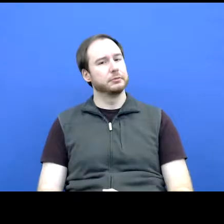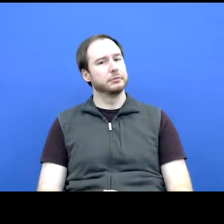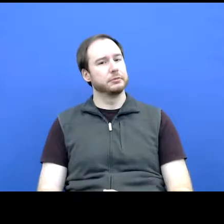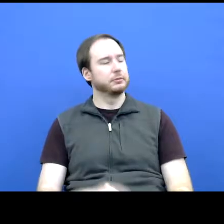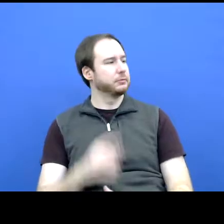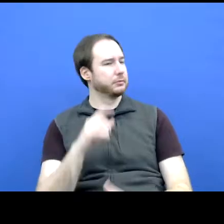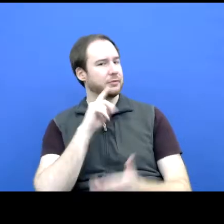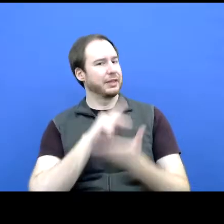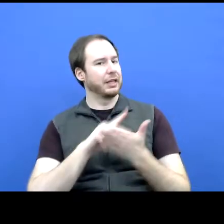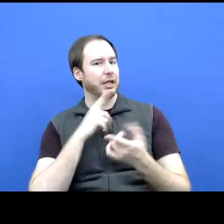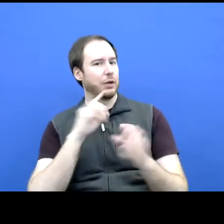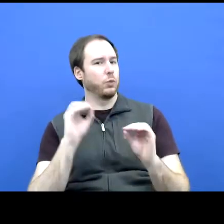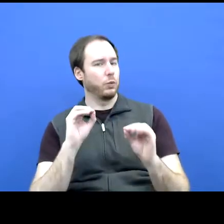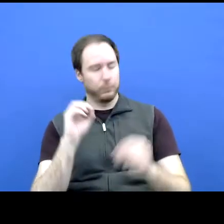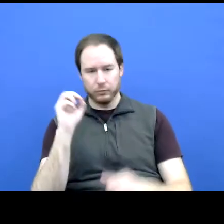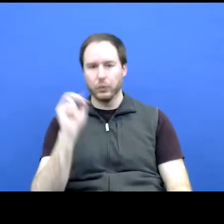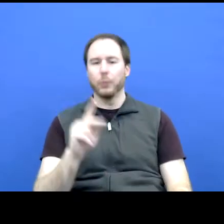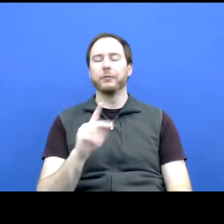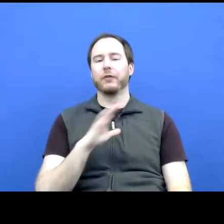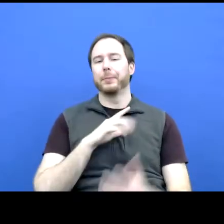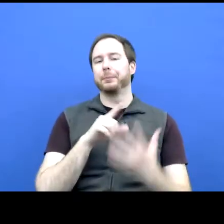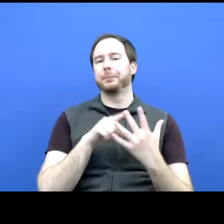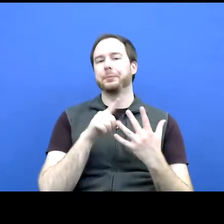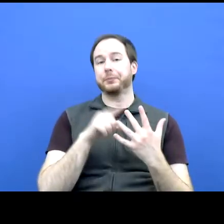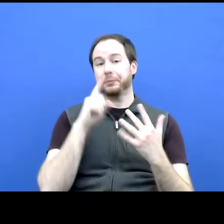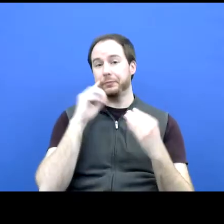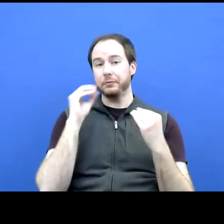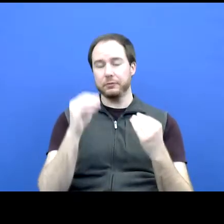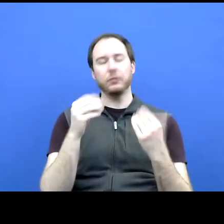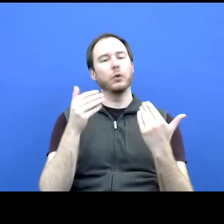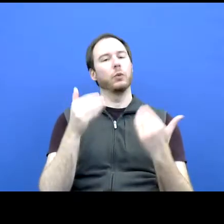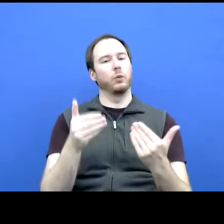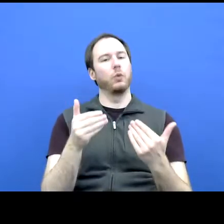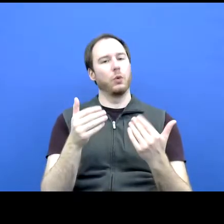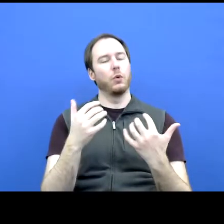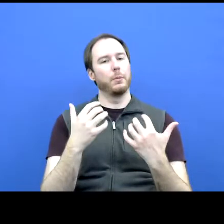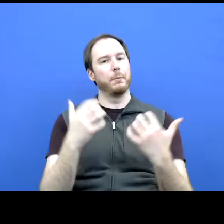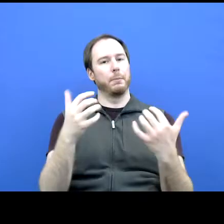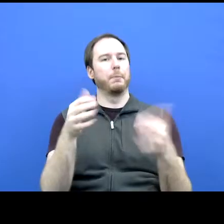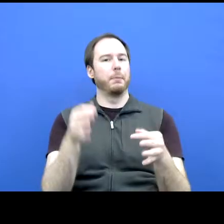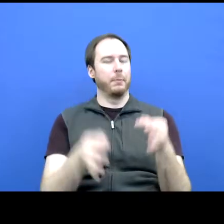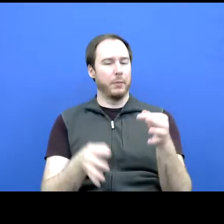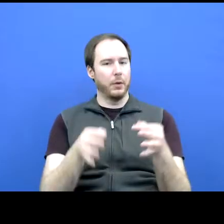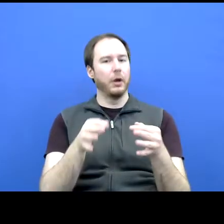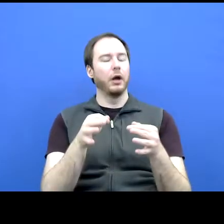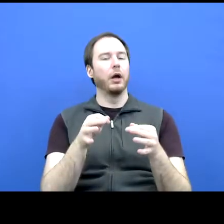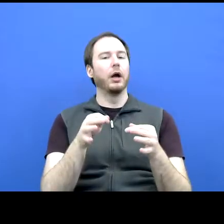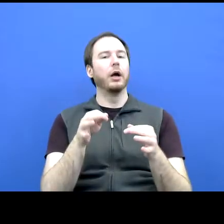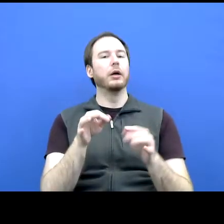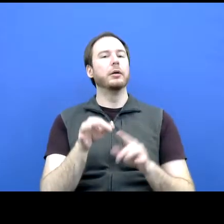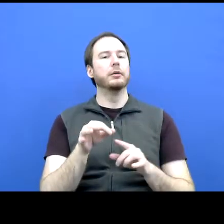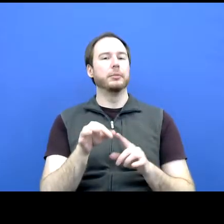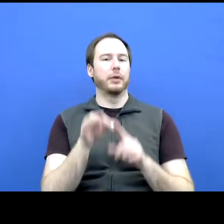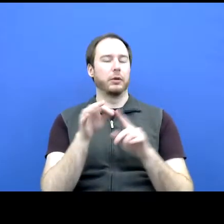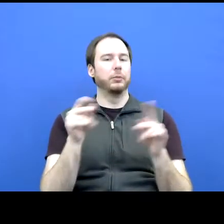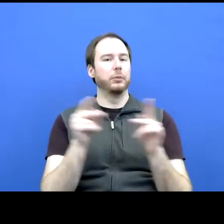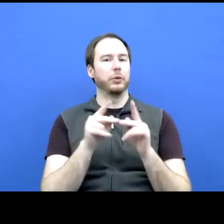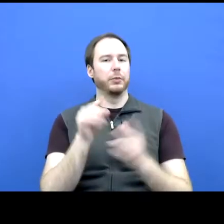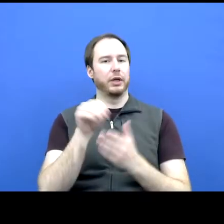Nothing online. All right, and hearing and seeing none, I'm going to close the public hearing for special use permit application number